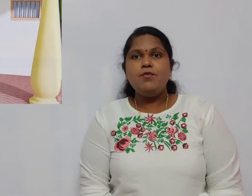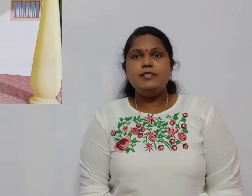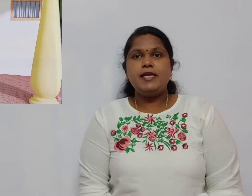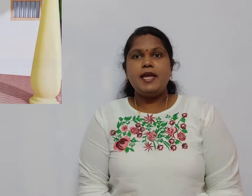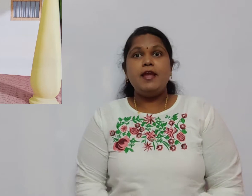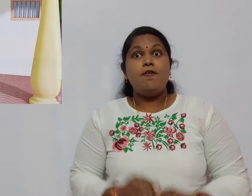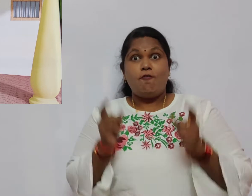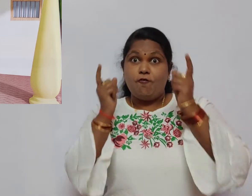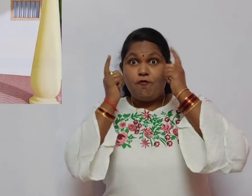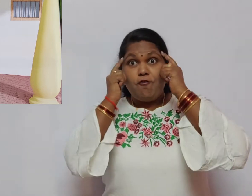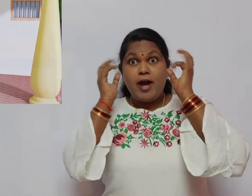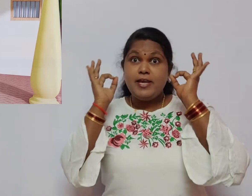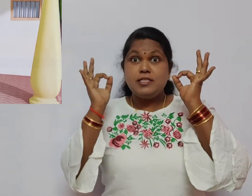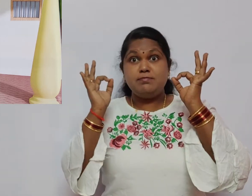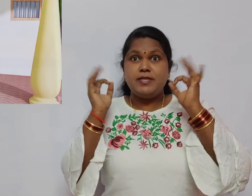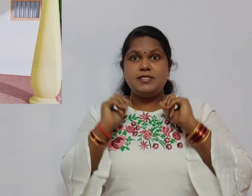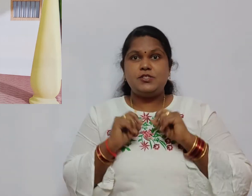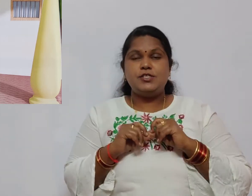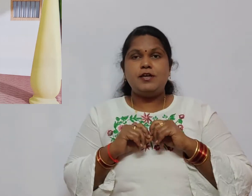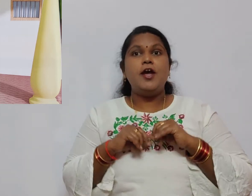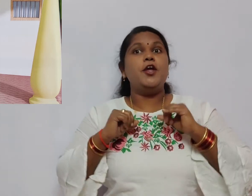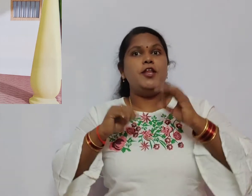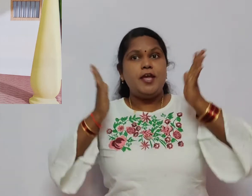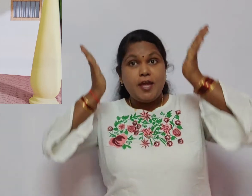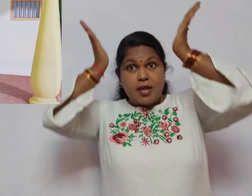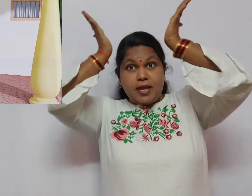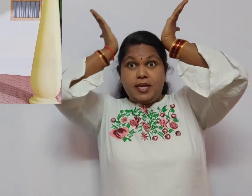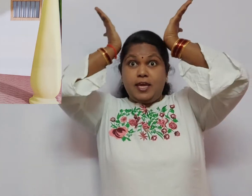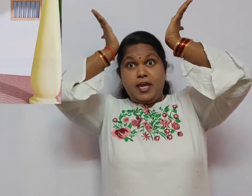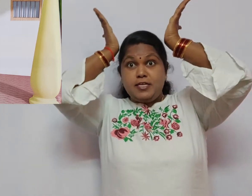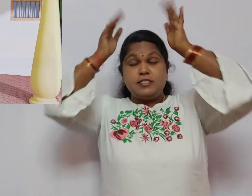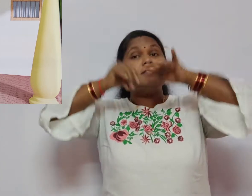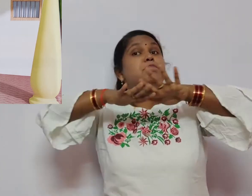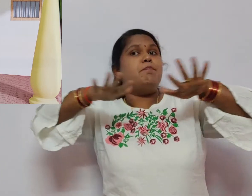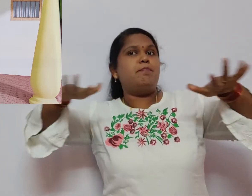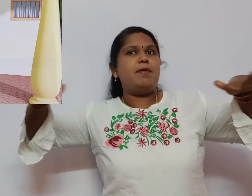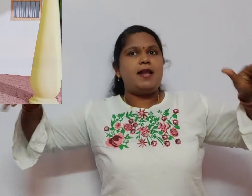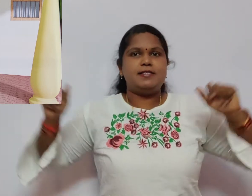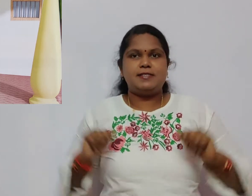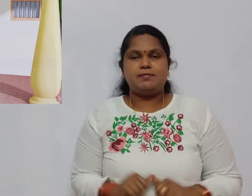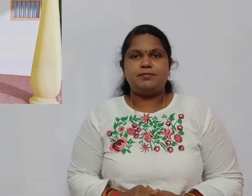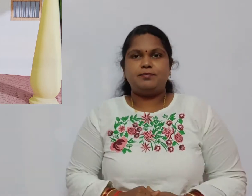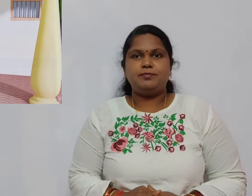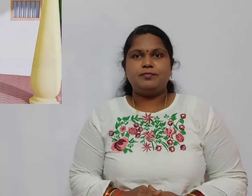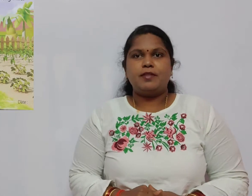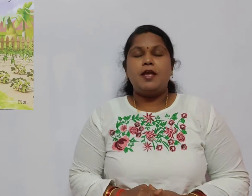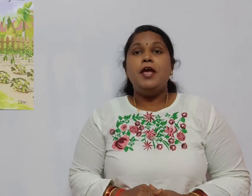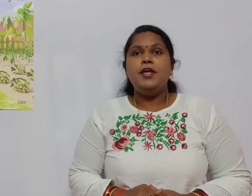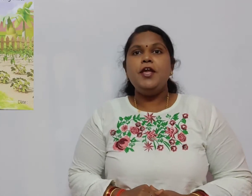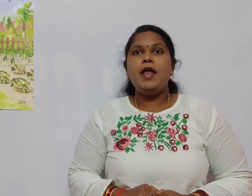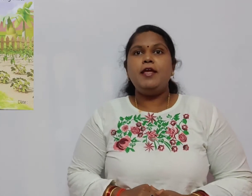Raman was a wise minister in a king's palace. He had